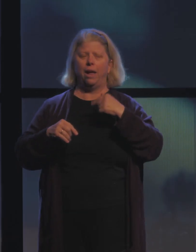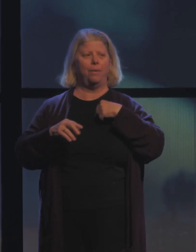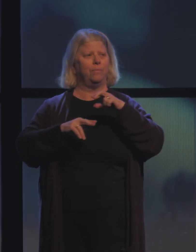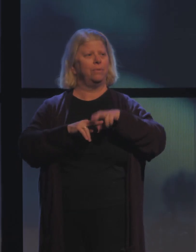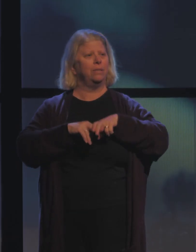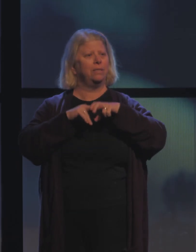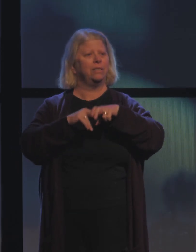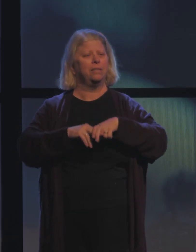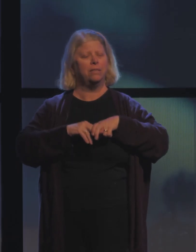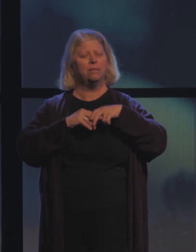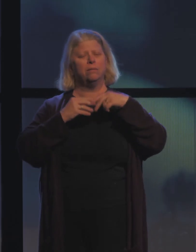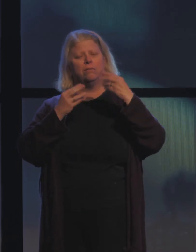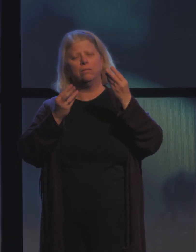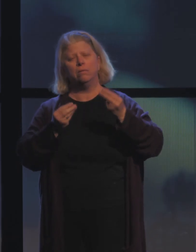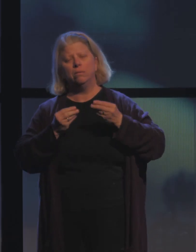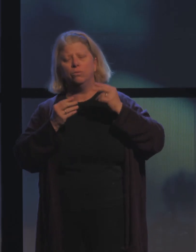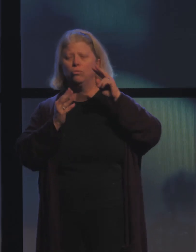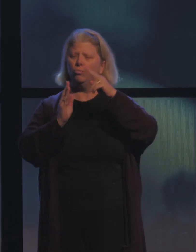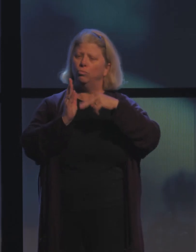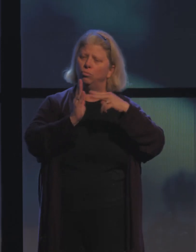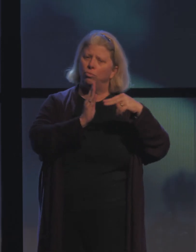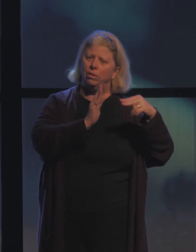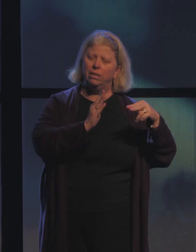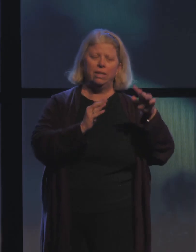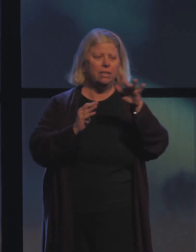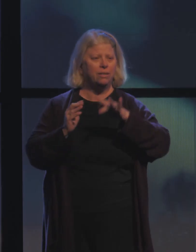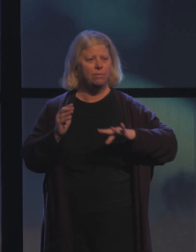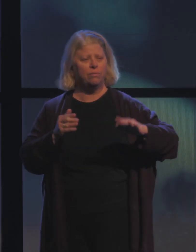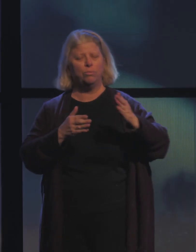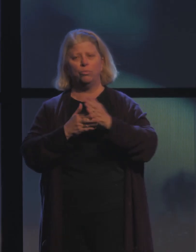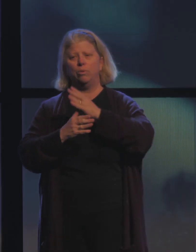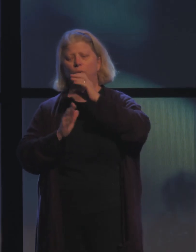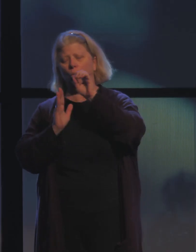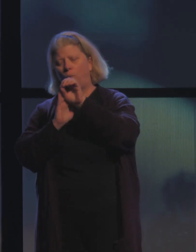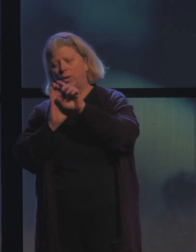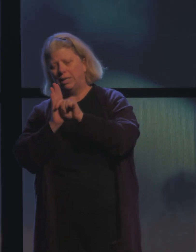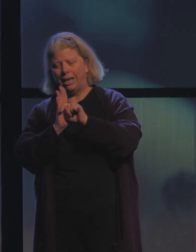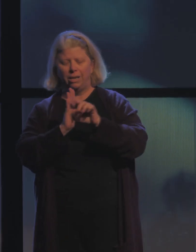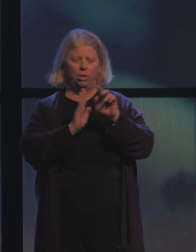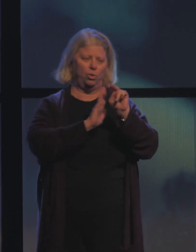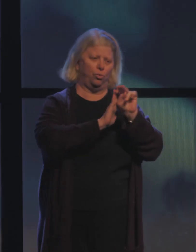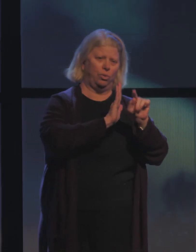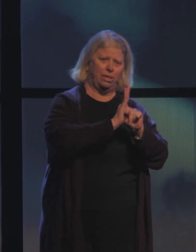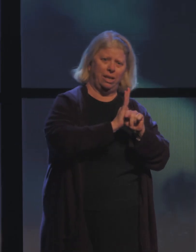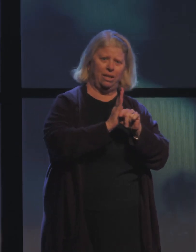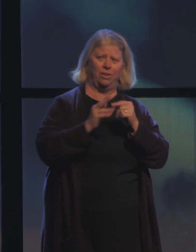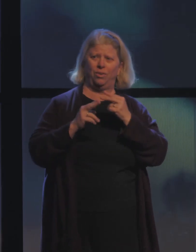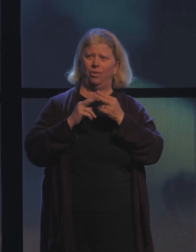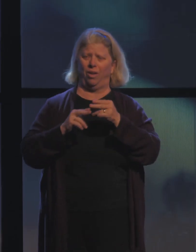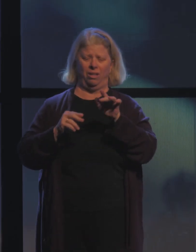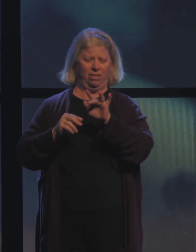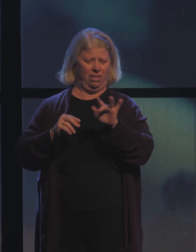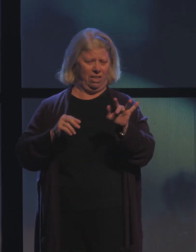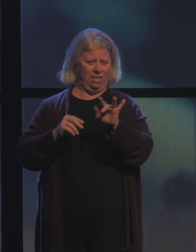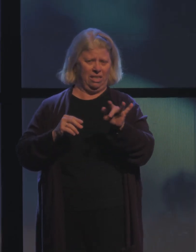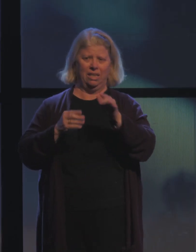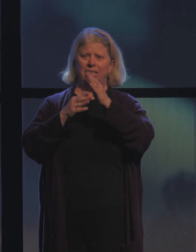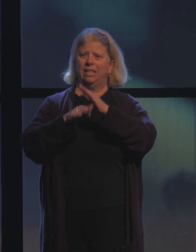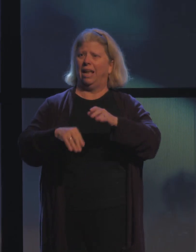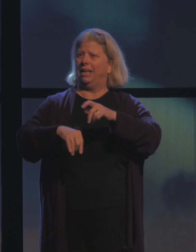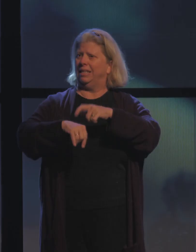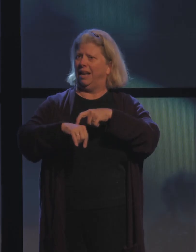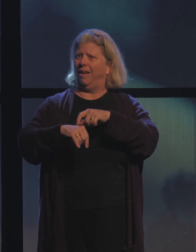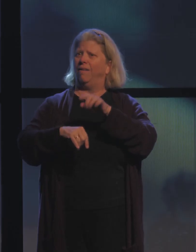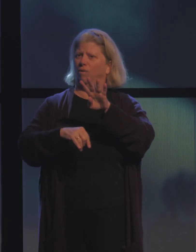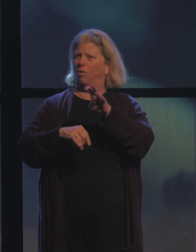sitting and just lingering and reading about kind of this space between Old Testament and New Testament, they kind of call it like the silent time in history, those